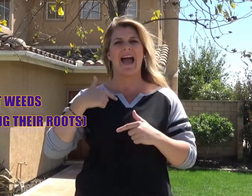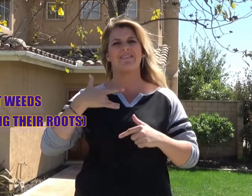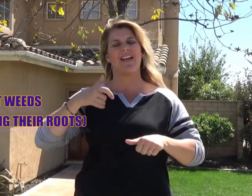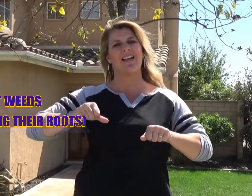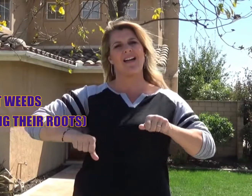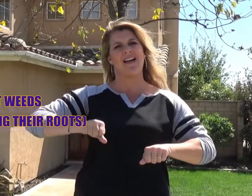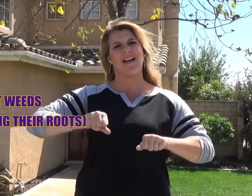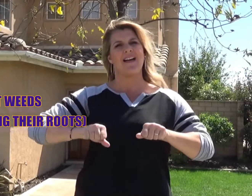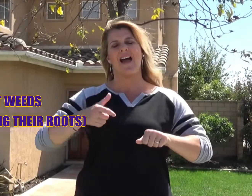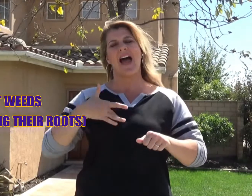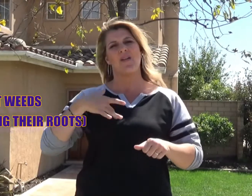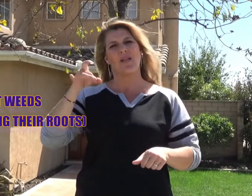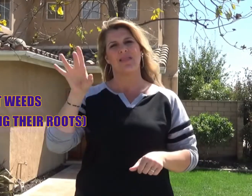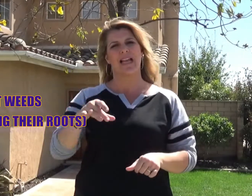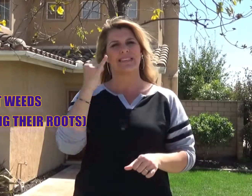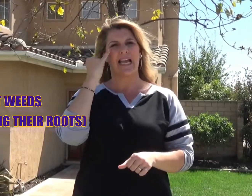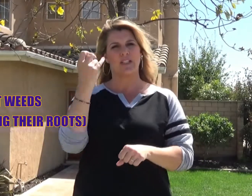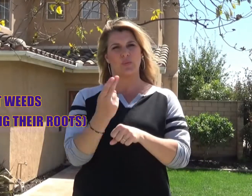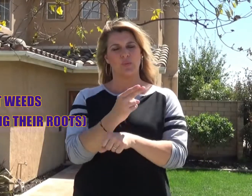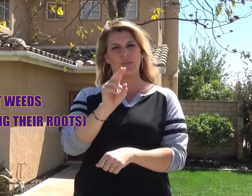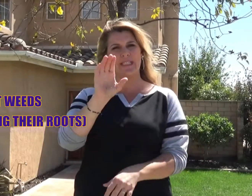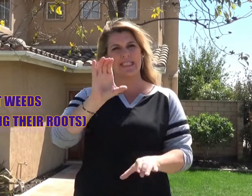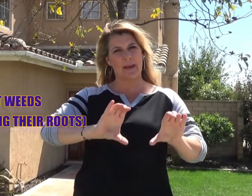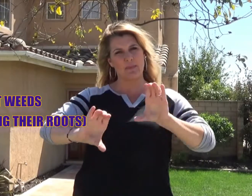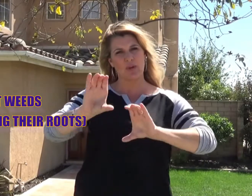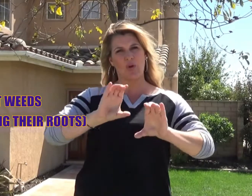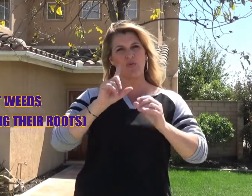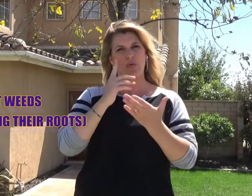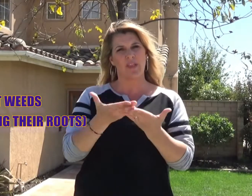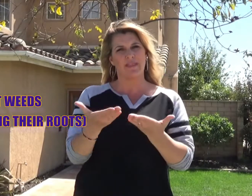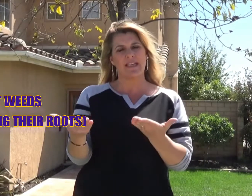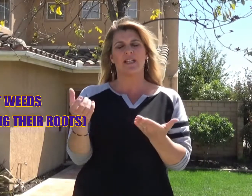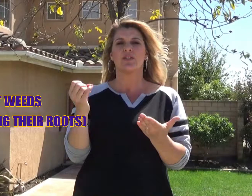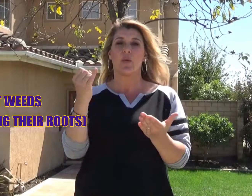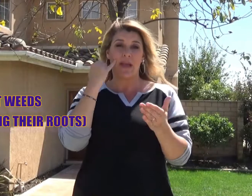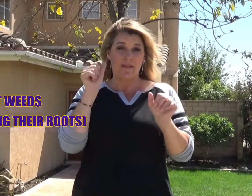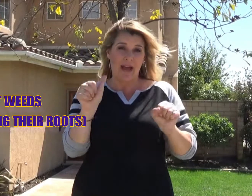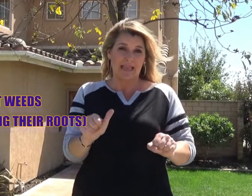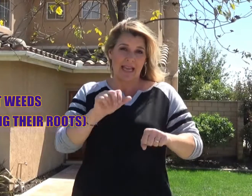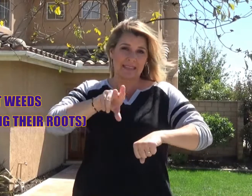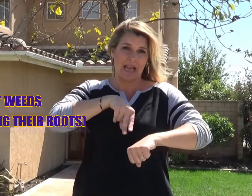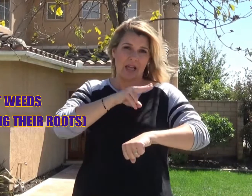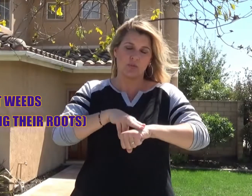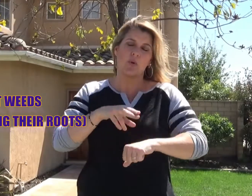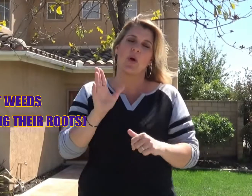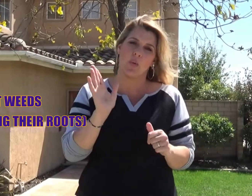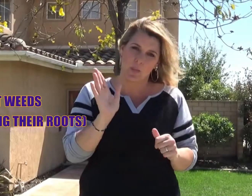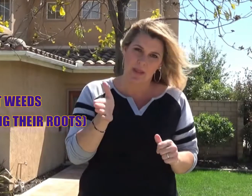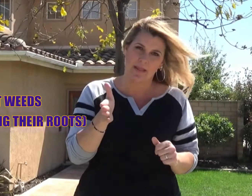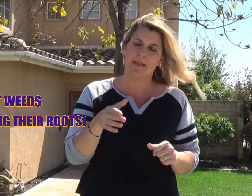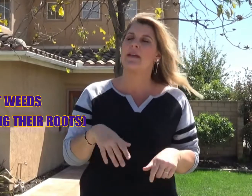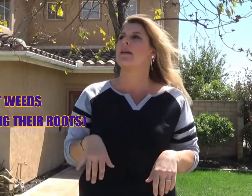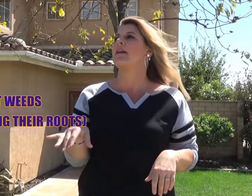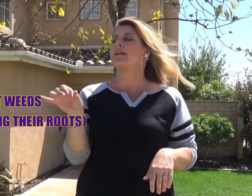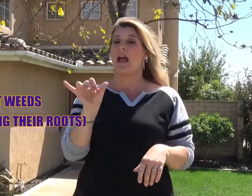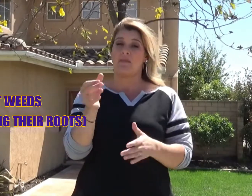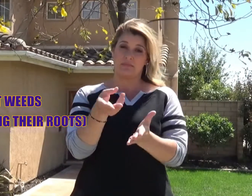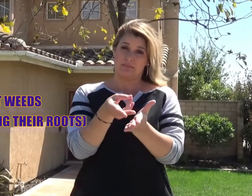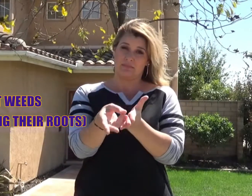fence about that. I don't like the idea of using chemicals, but if I can do something natural, I will. So honestly, last week